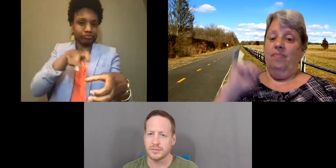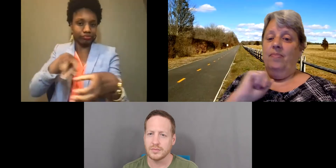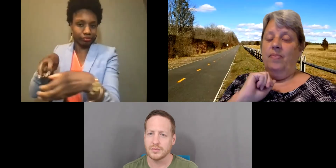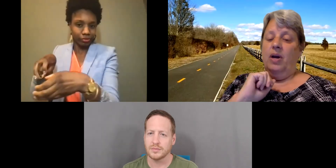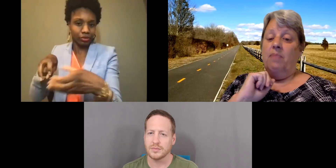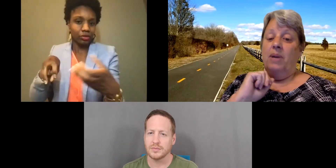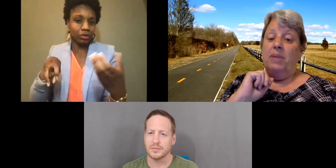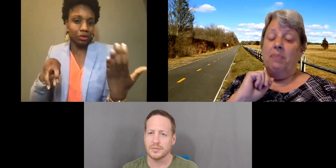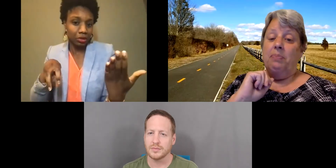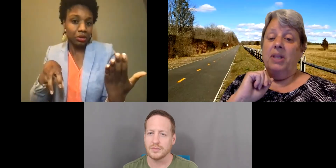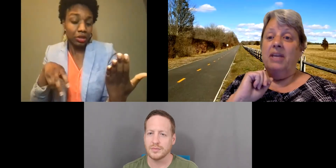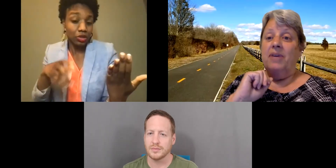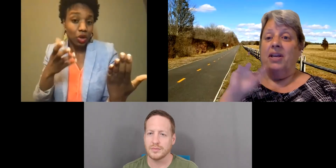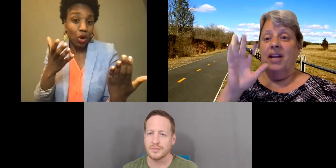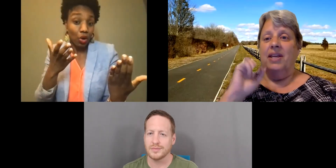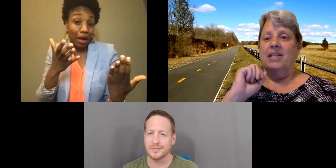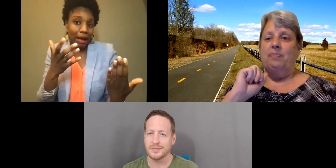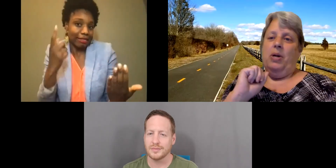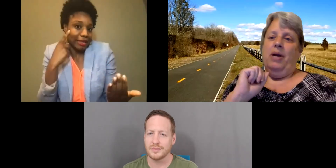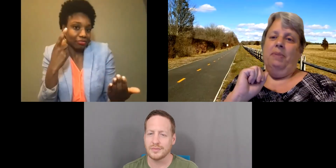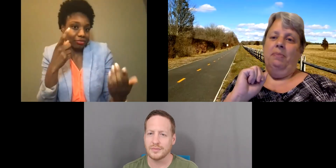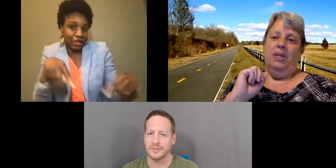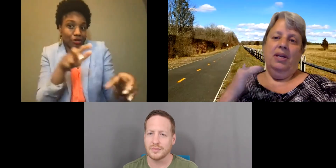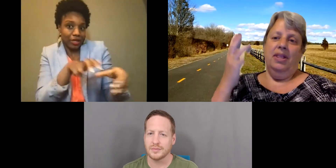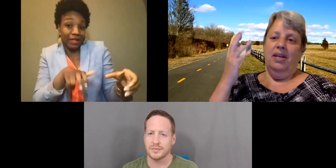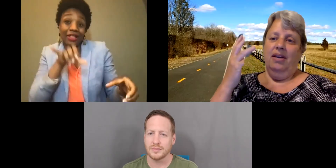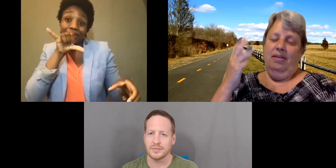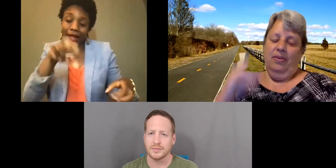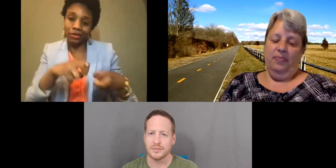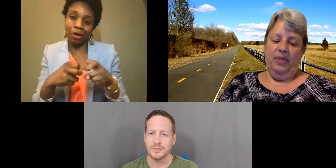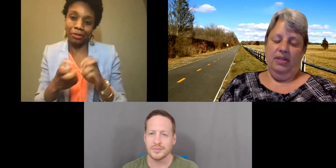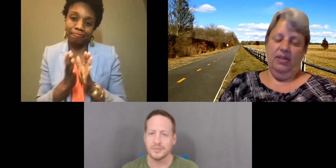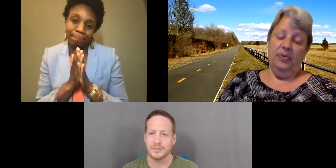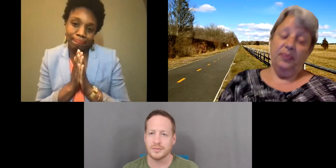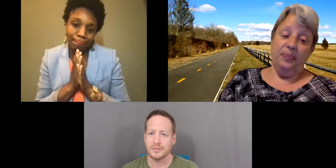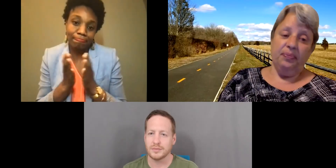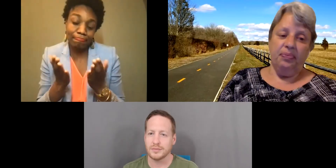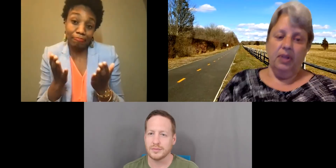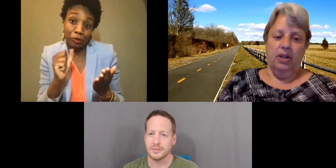are maybe the people leaving. I think that's a problem. I think, you know, so.